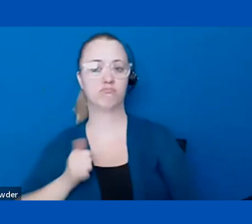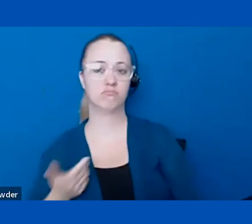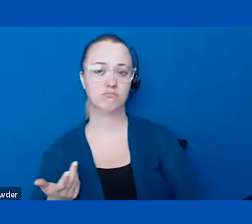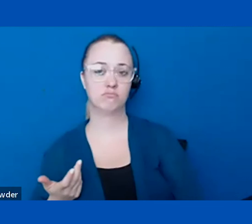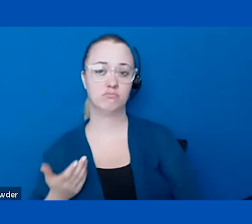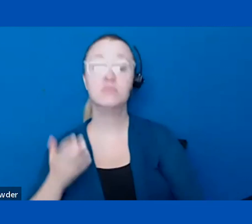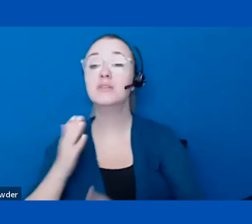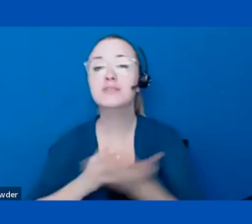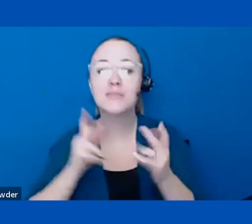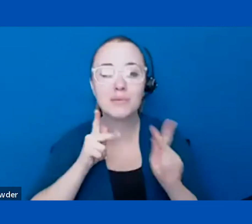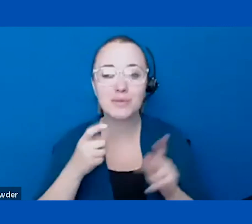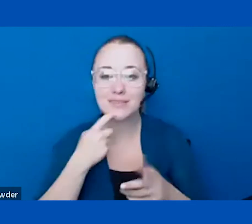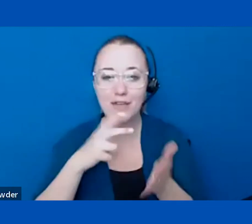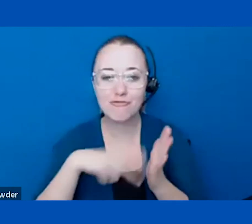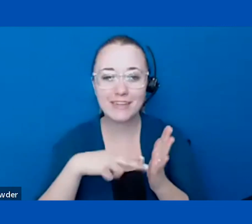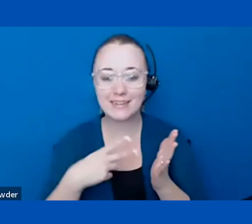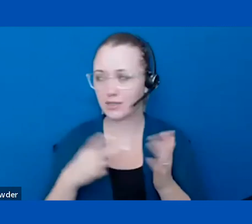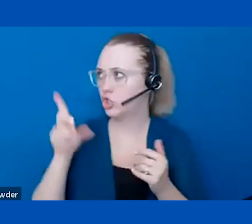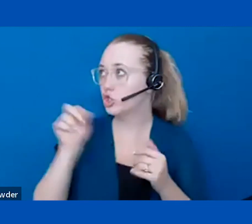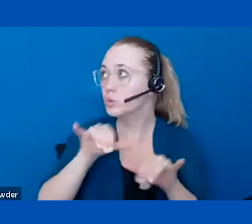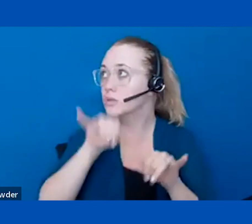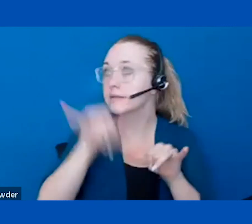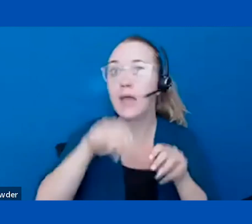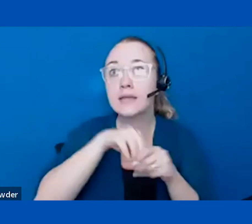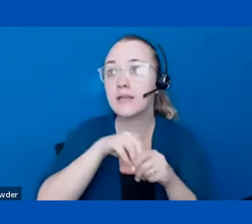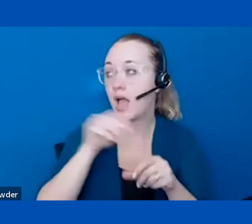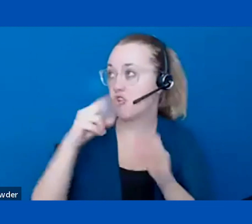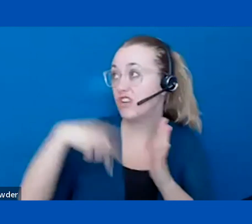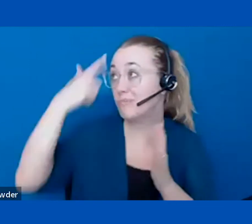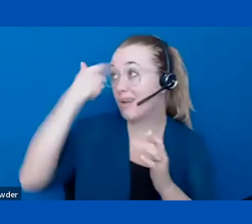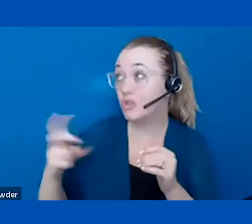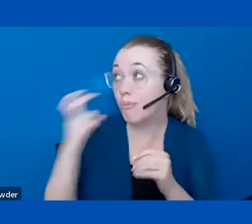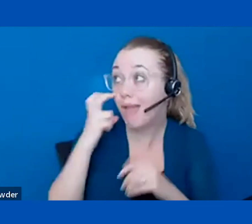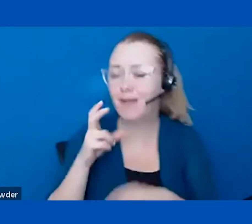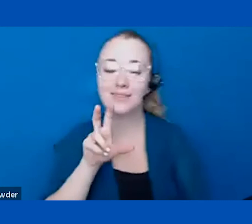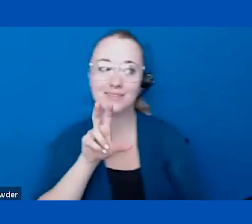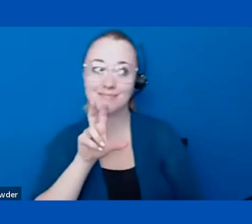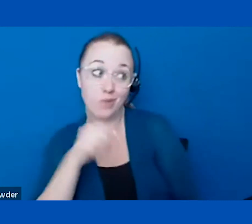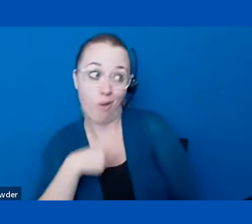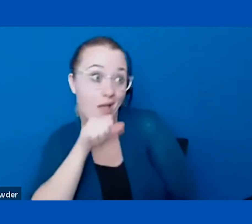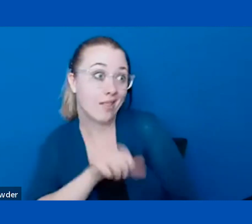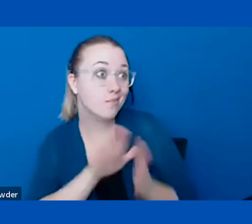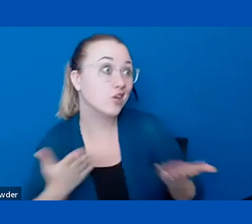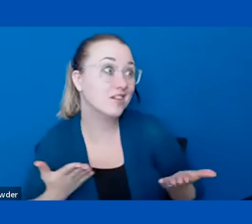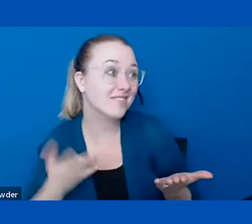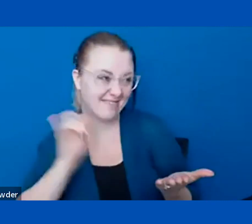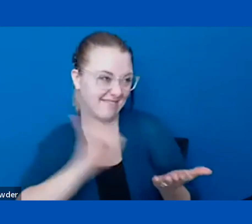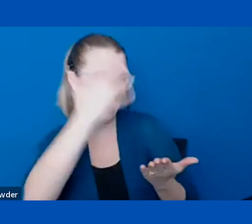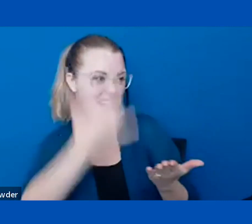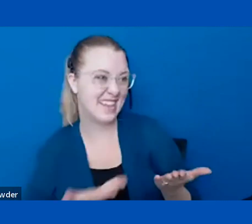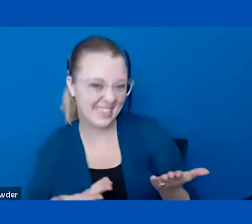stay inside and read because you're blind? No, I just happen to love books. You know what I'm saying? Things like that.